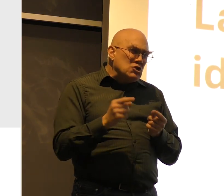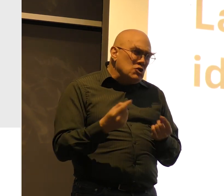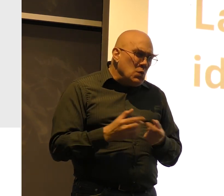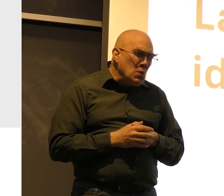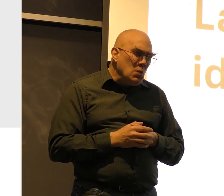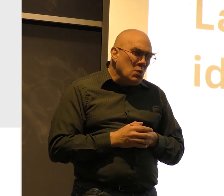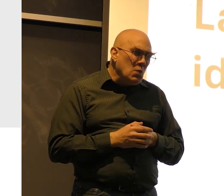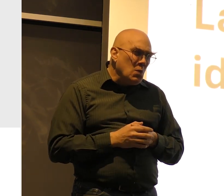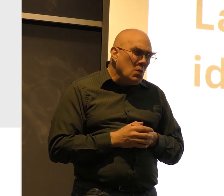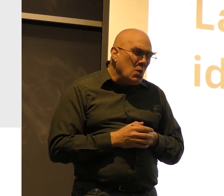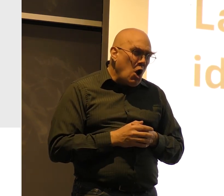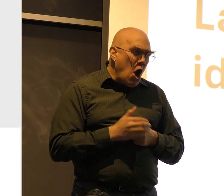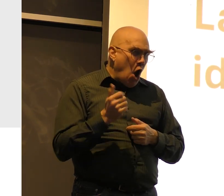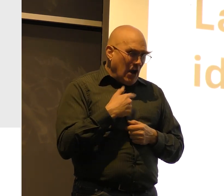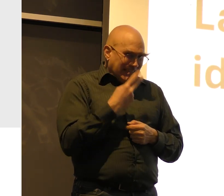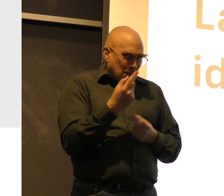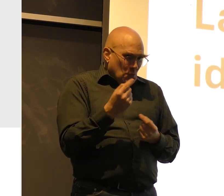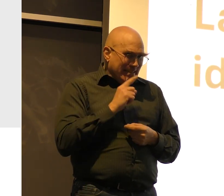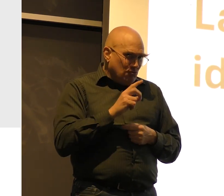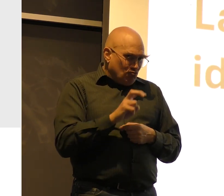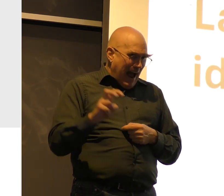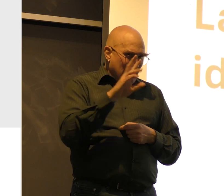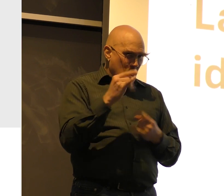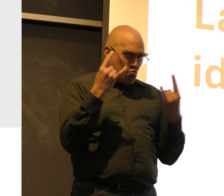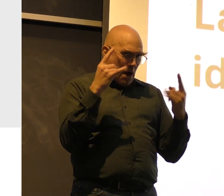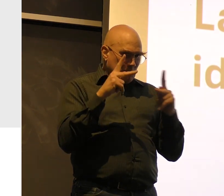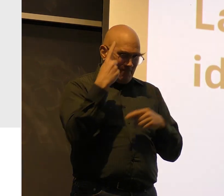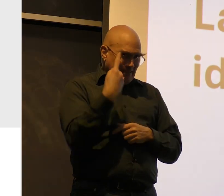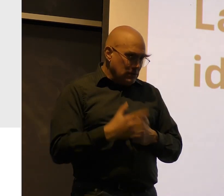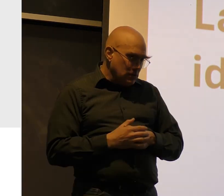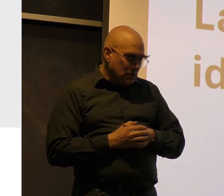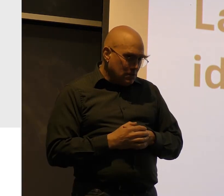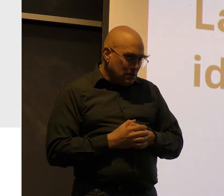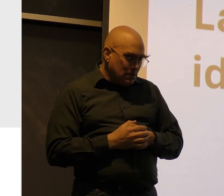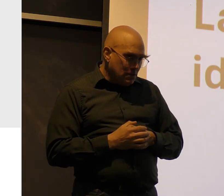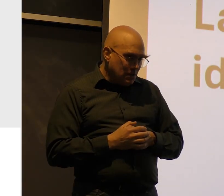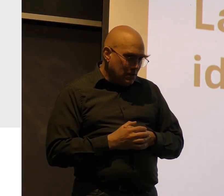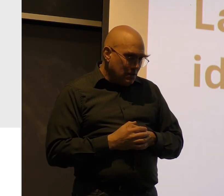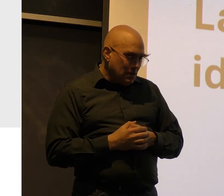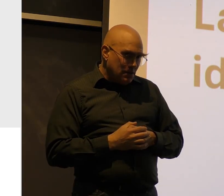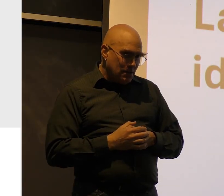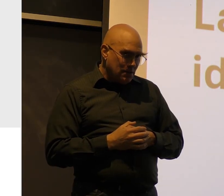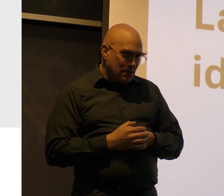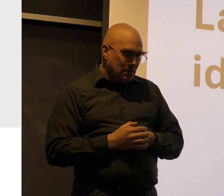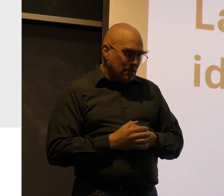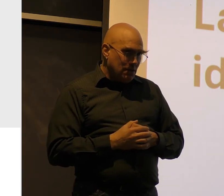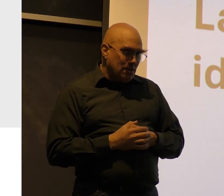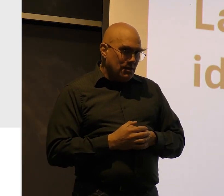what the hell are you doing? All I see you do is travel and do like rock pose